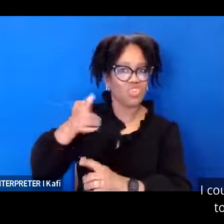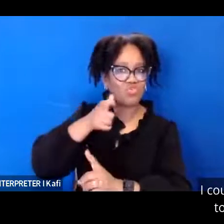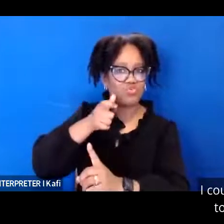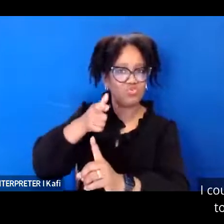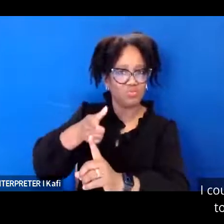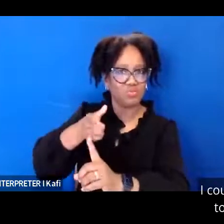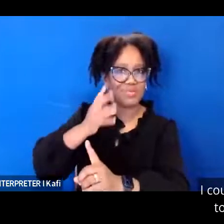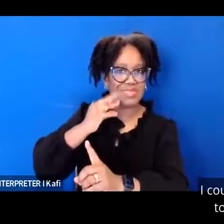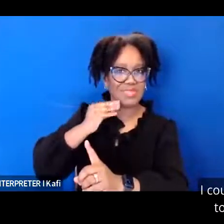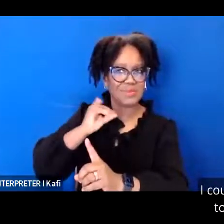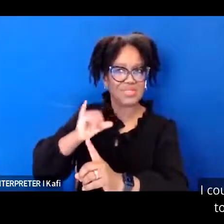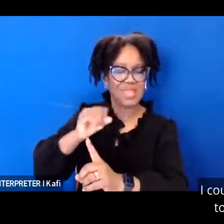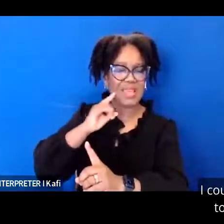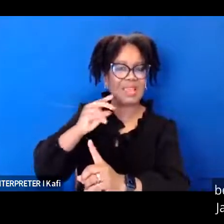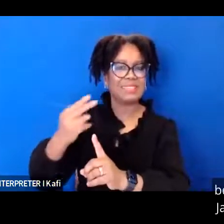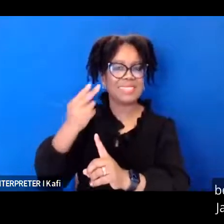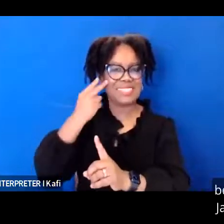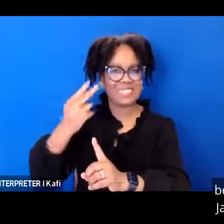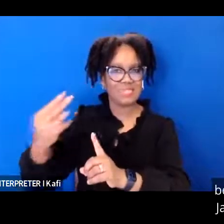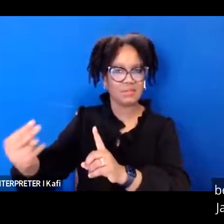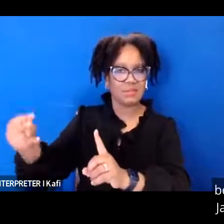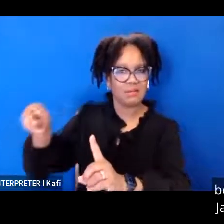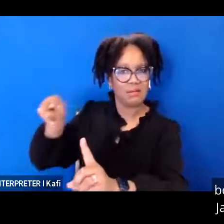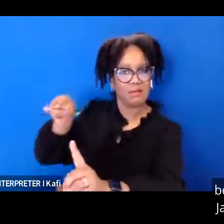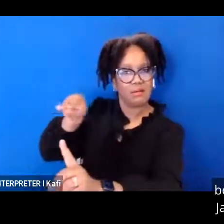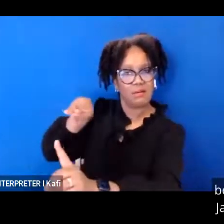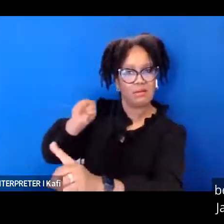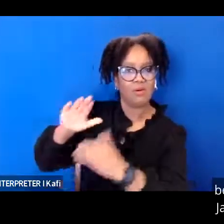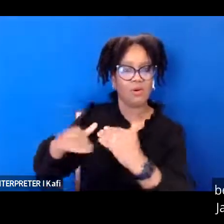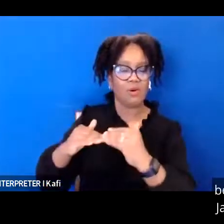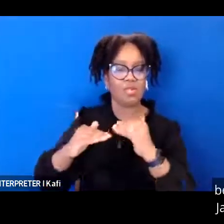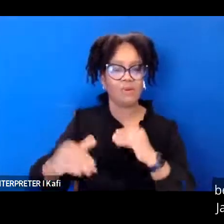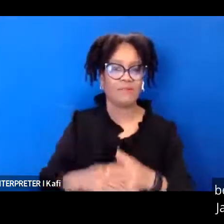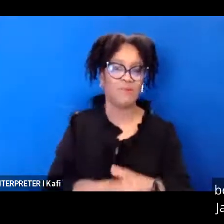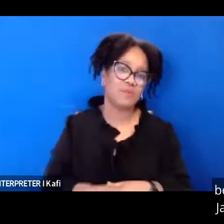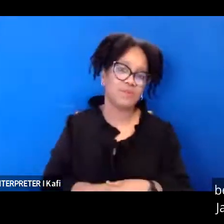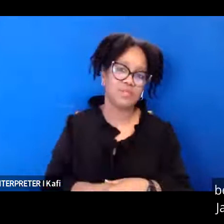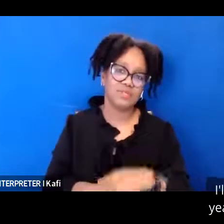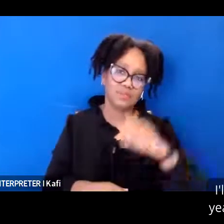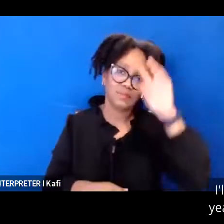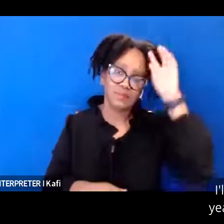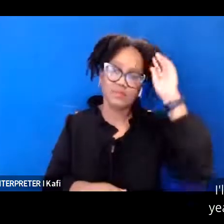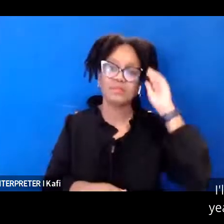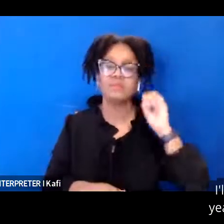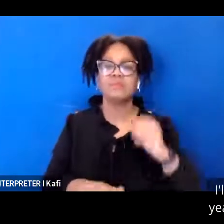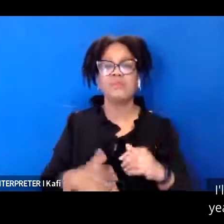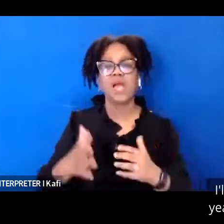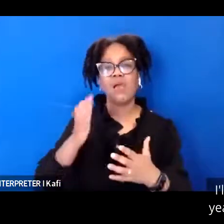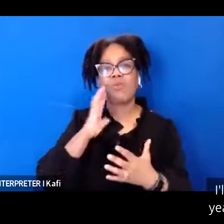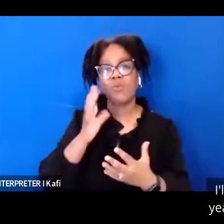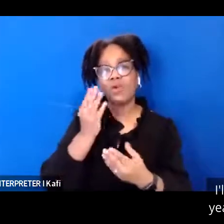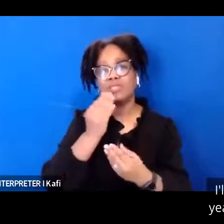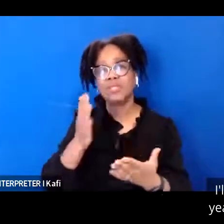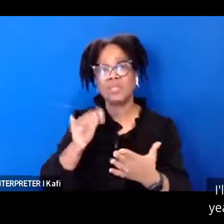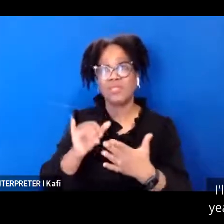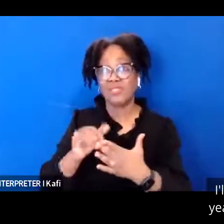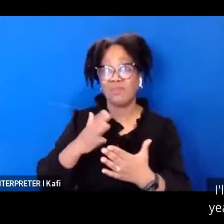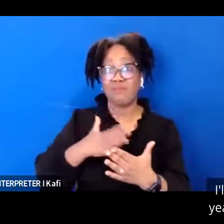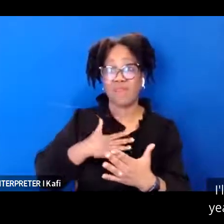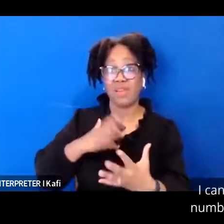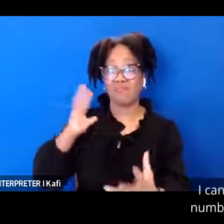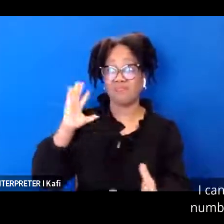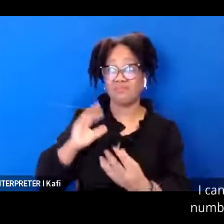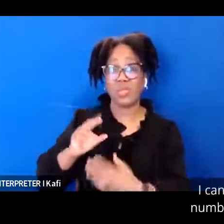be more excited to witness the barriers being broken by judge jackson's nomination i'll share that in the 30 years i've been a